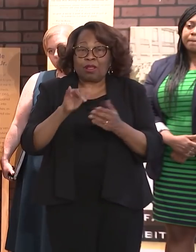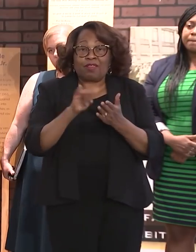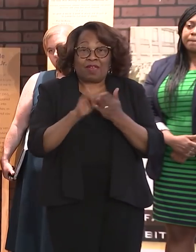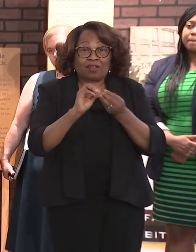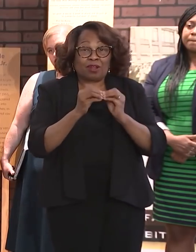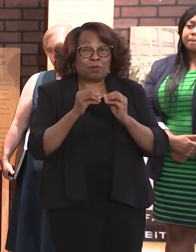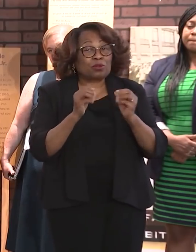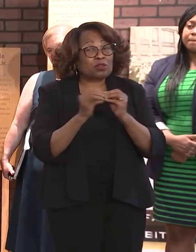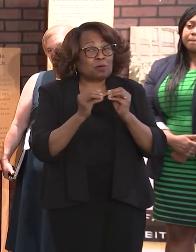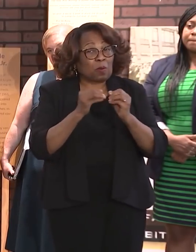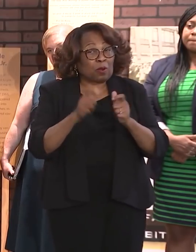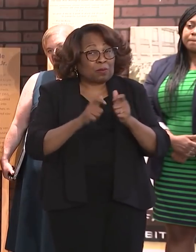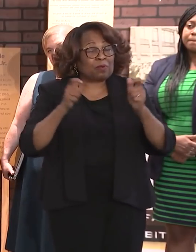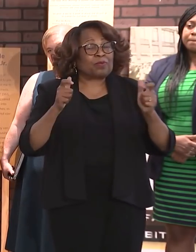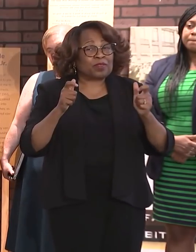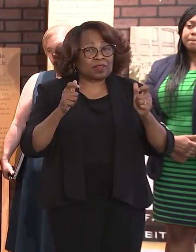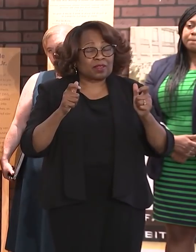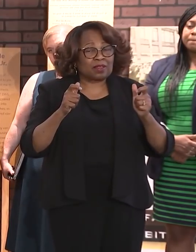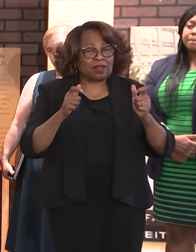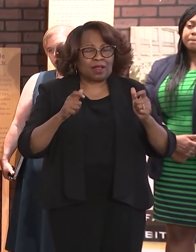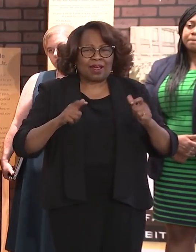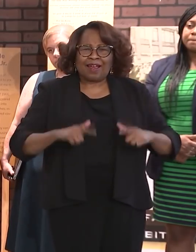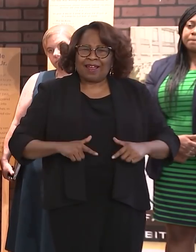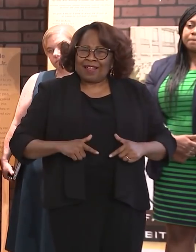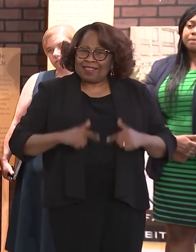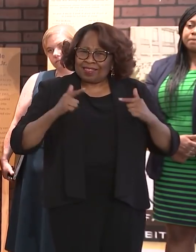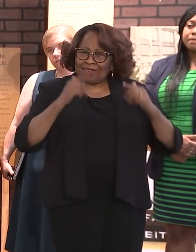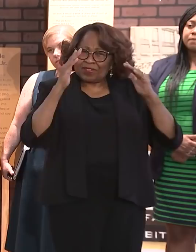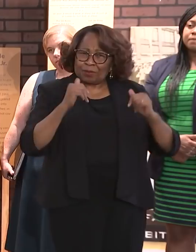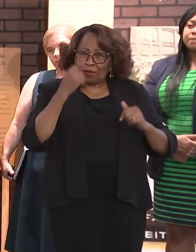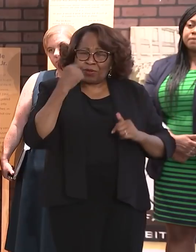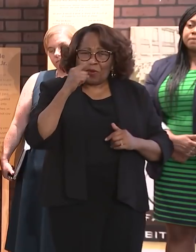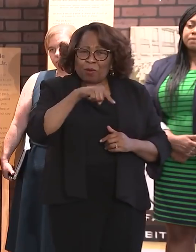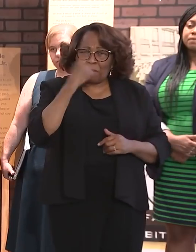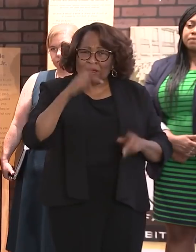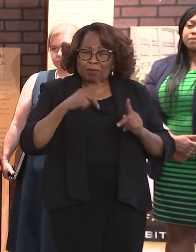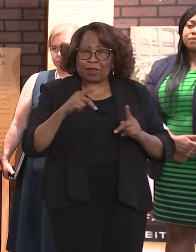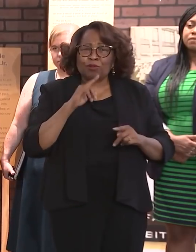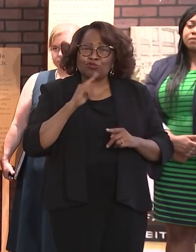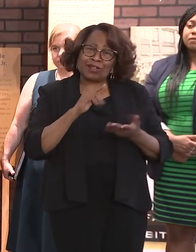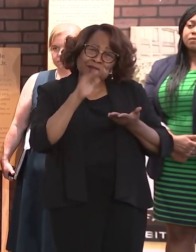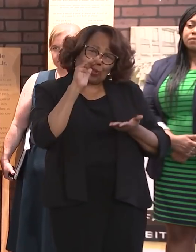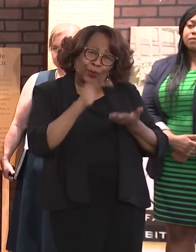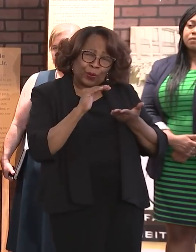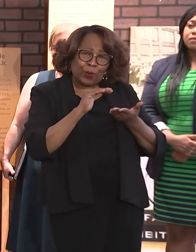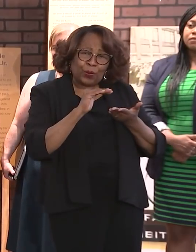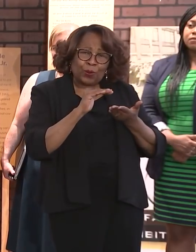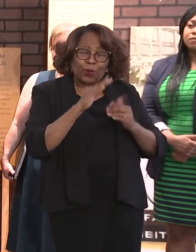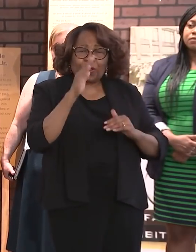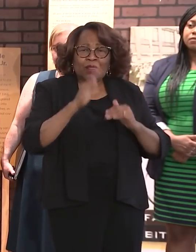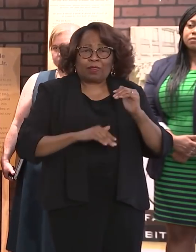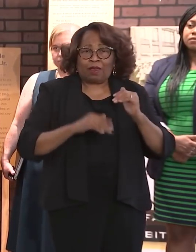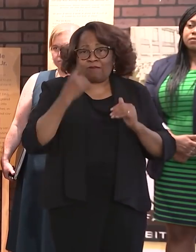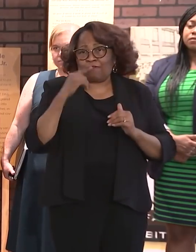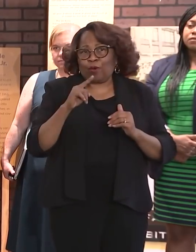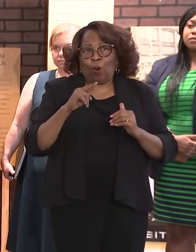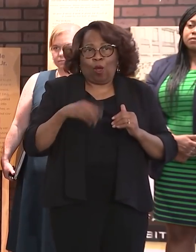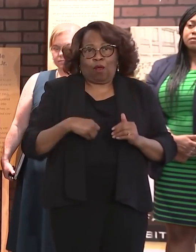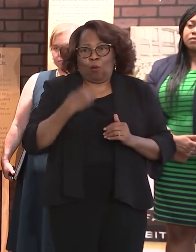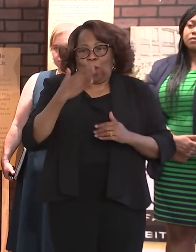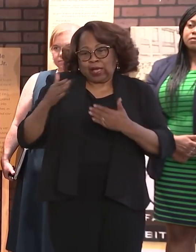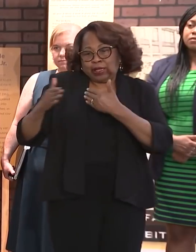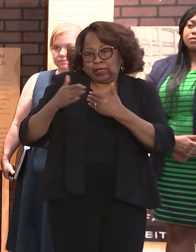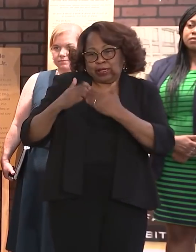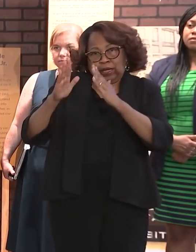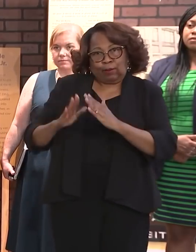wider. Life expectancy for Black Chicagoans is substantially lower than for our white